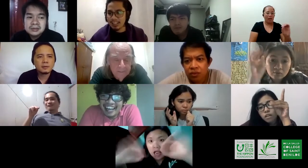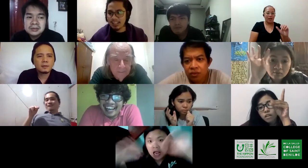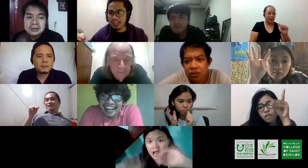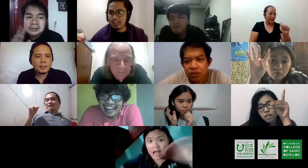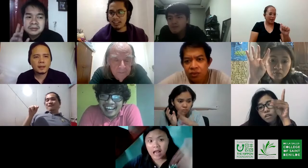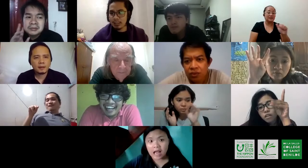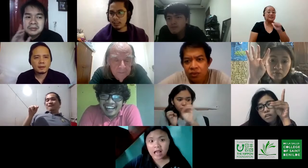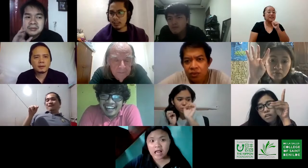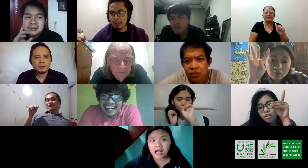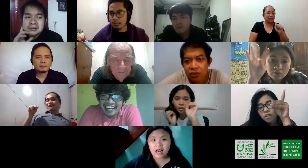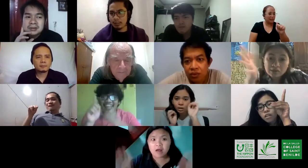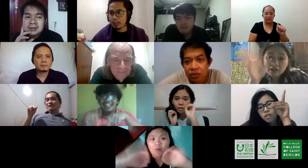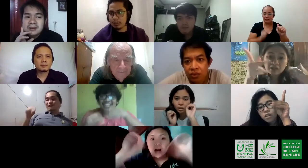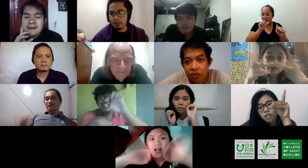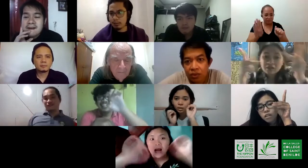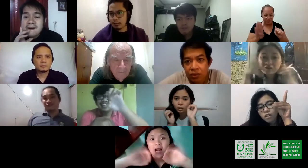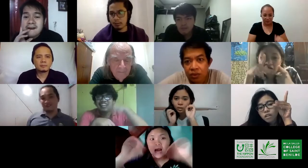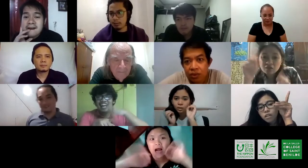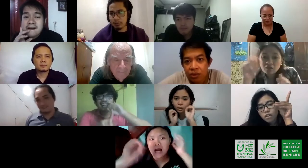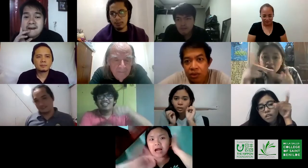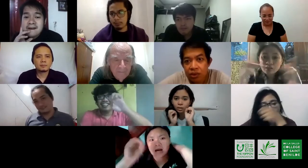B.